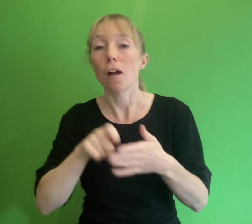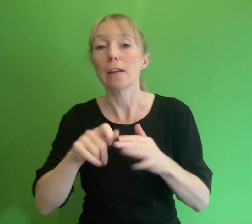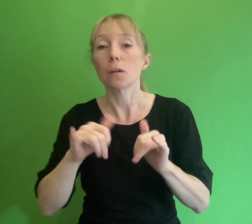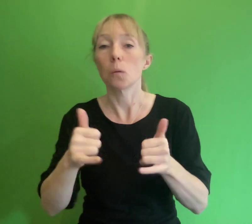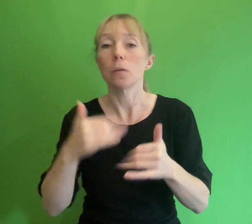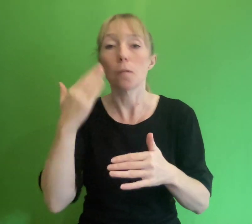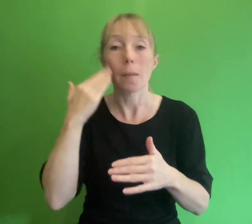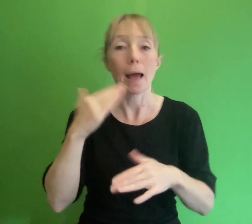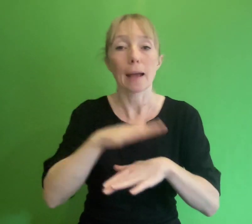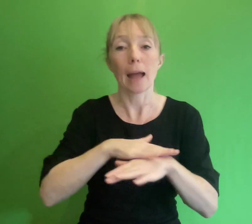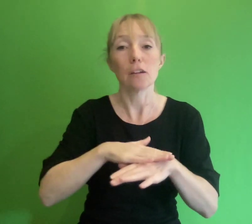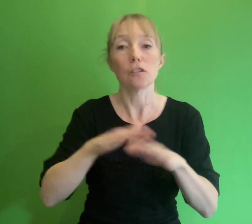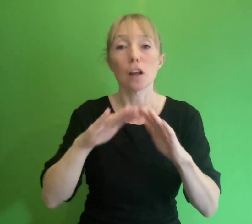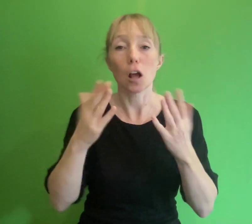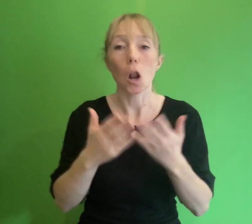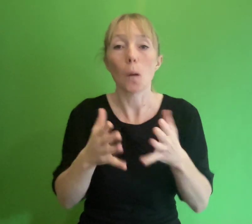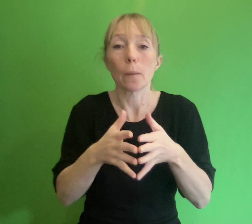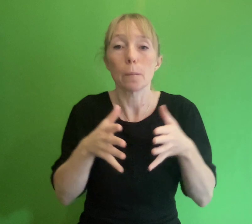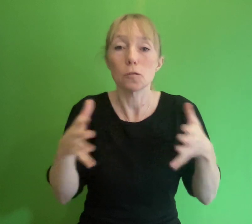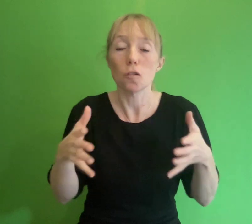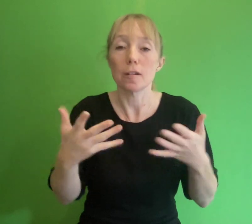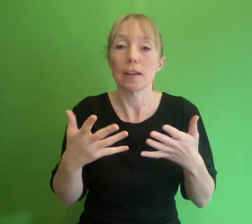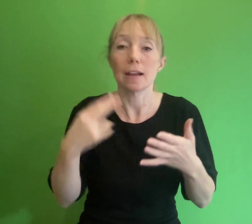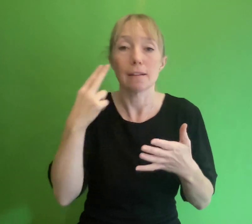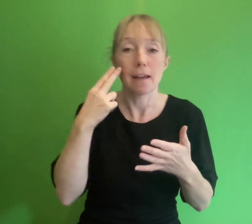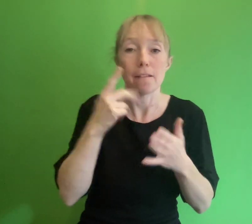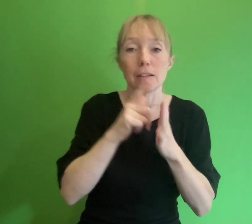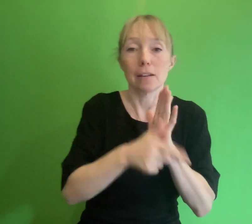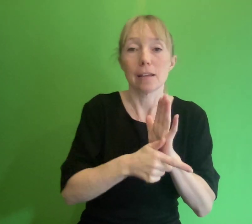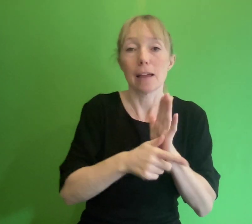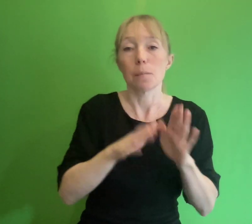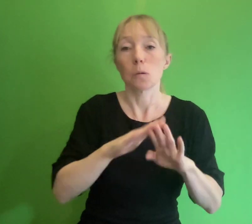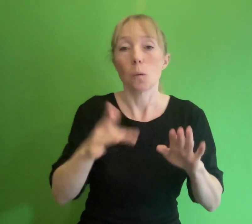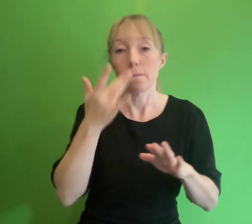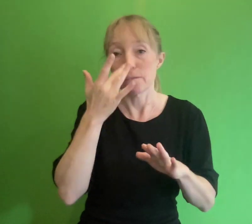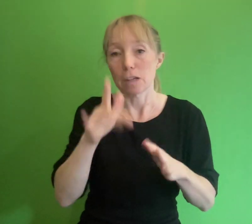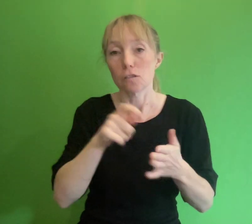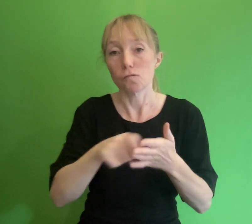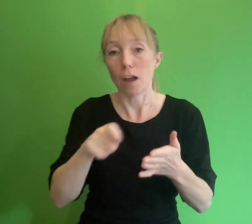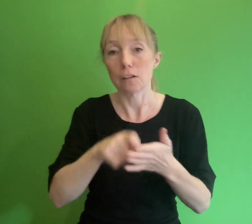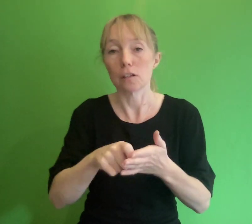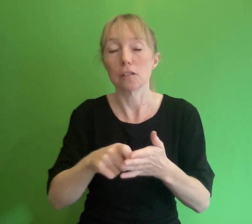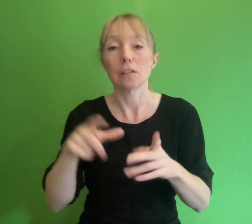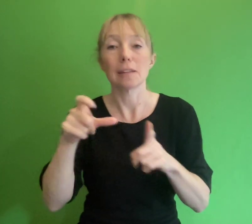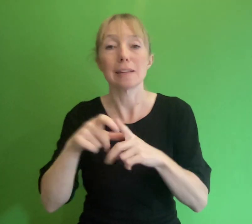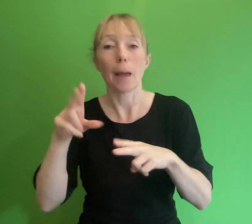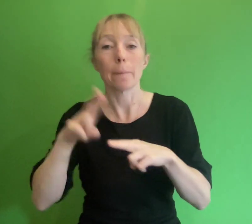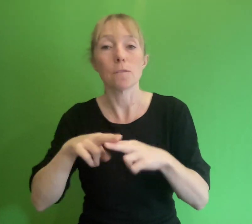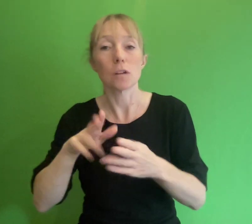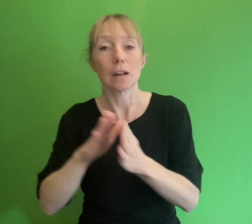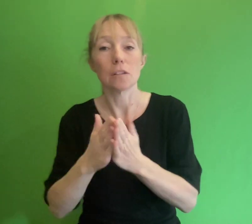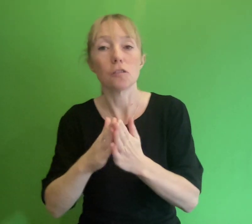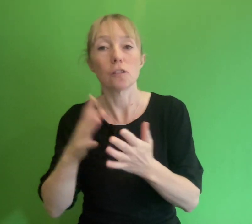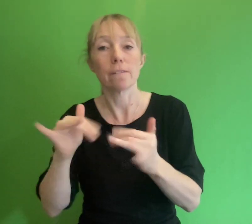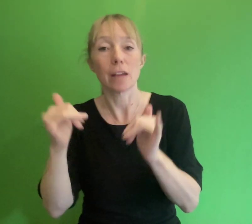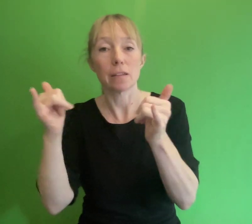Majority and deaf and disabled non-fiction writers, the Deptford Literature Festival, celebrating Lewisham's creativity